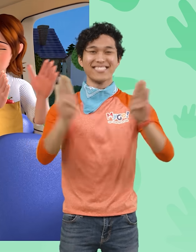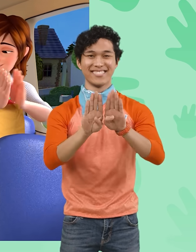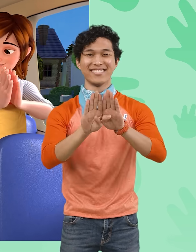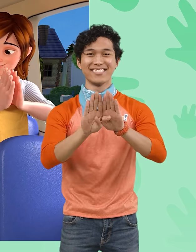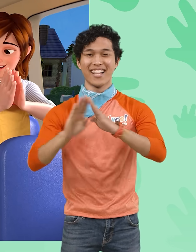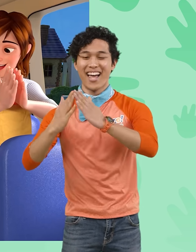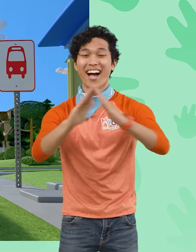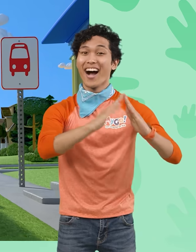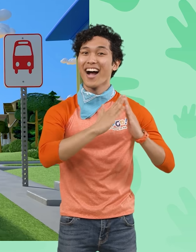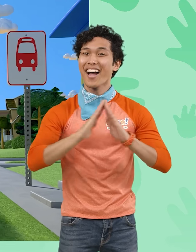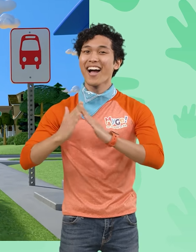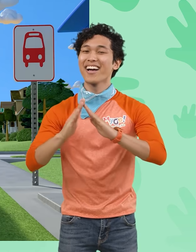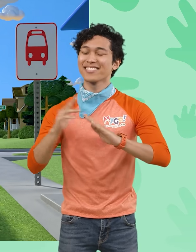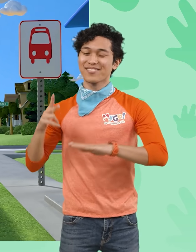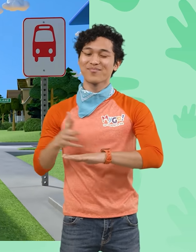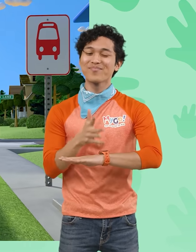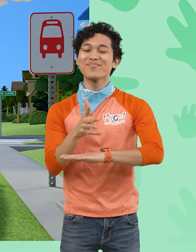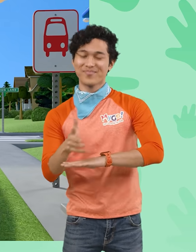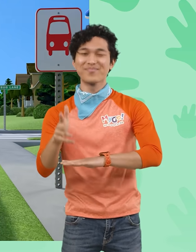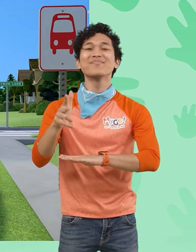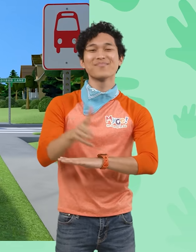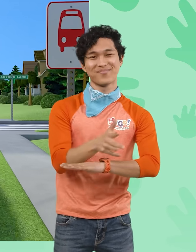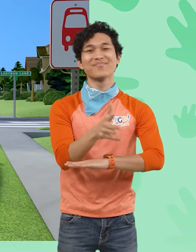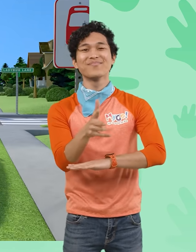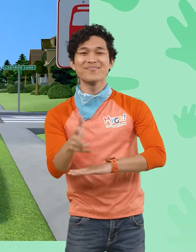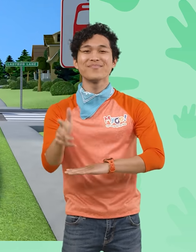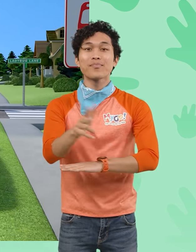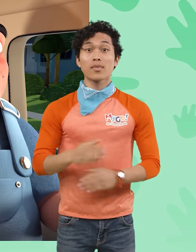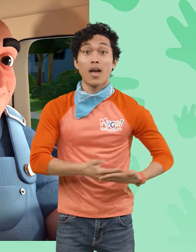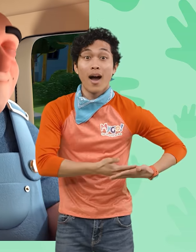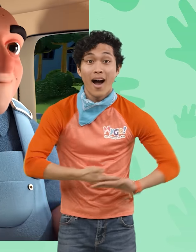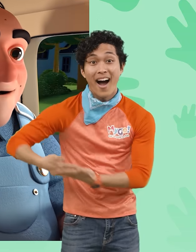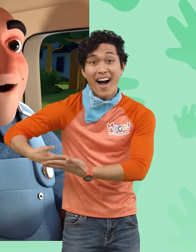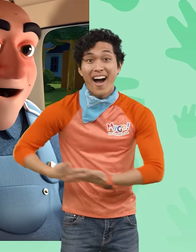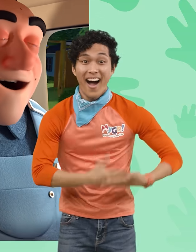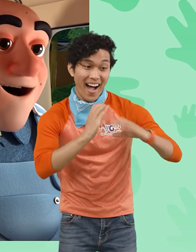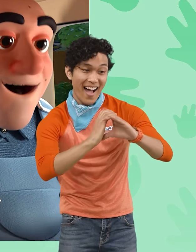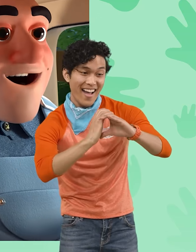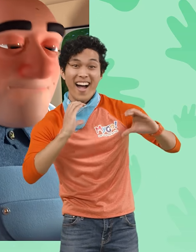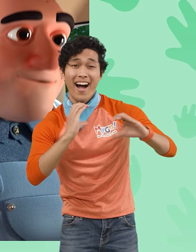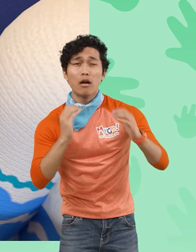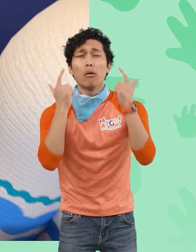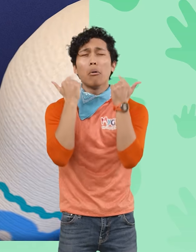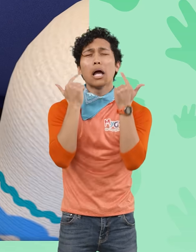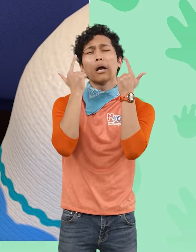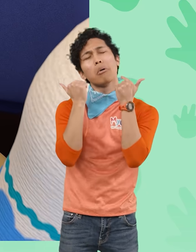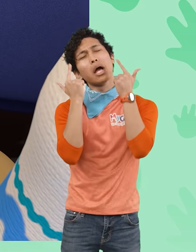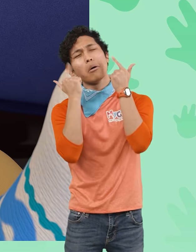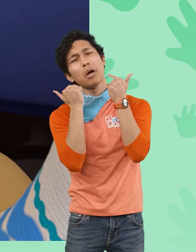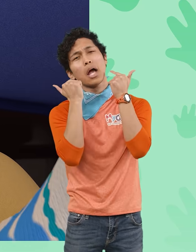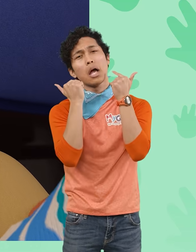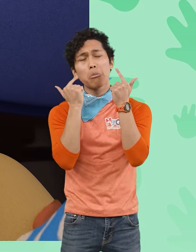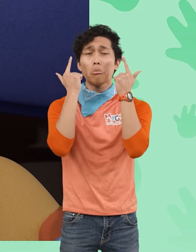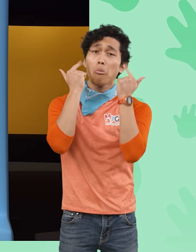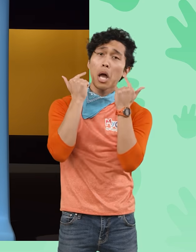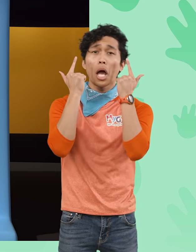and shut. All through the town. The babies on the bus go wah,